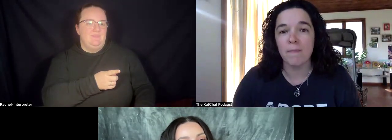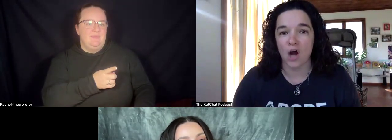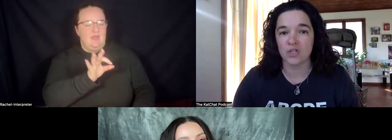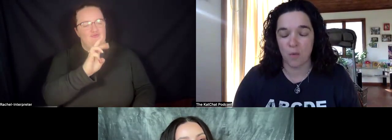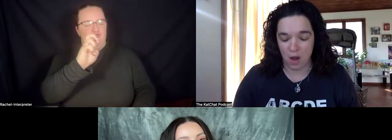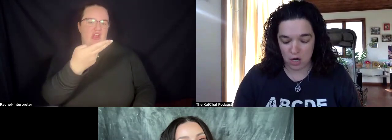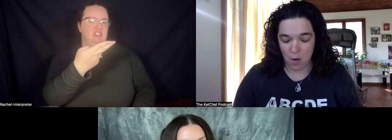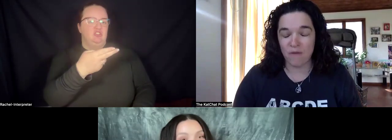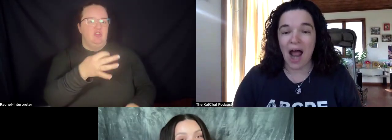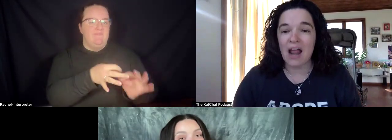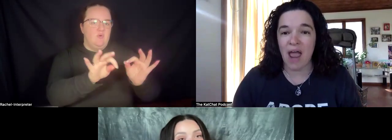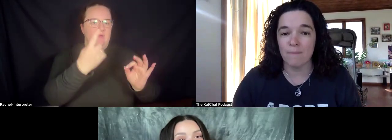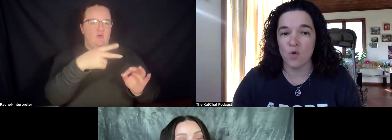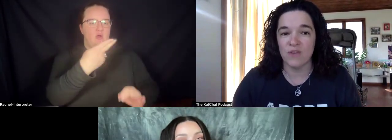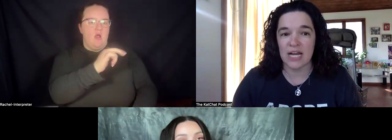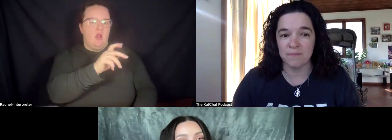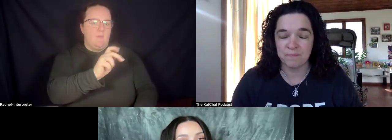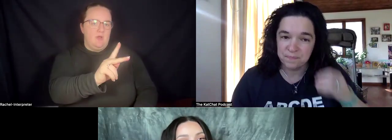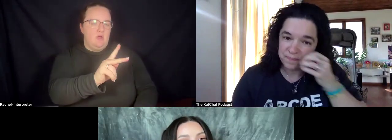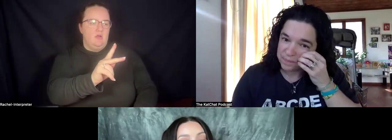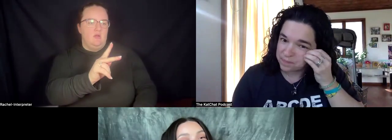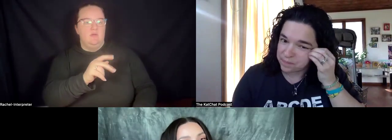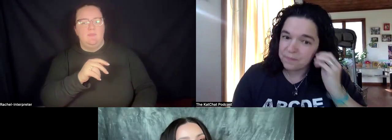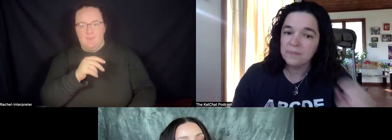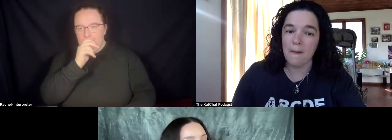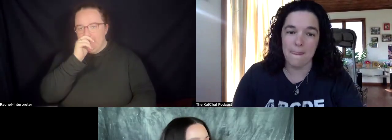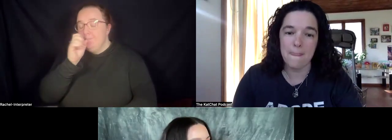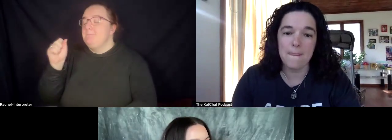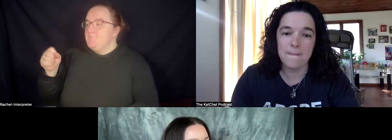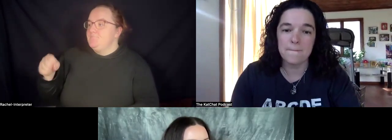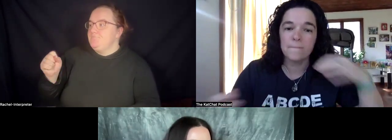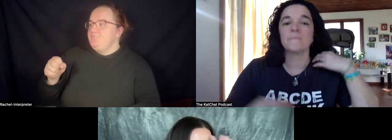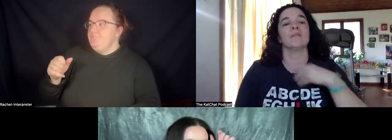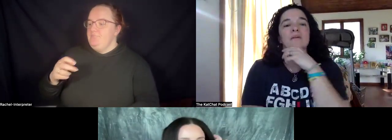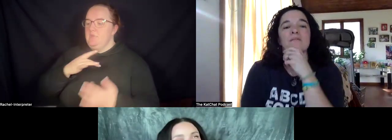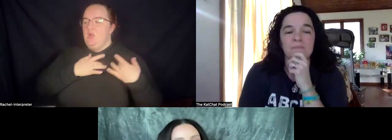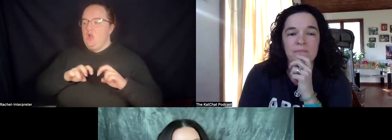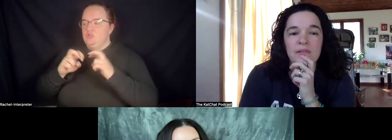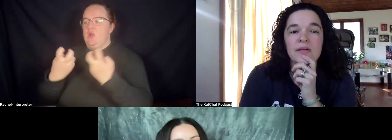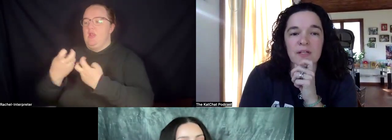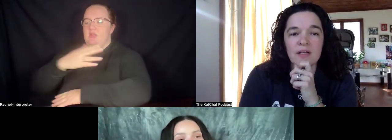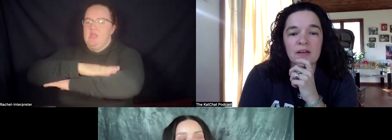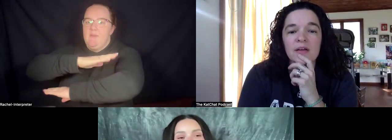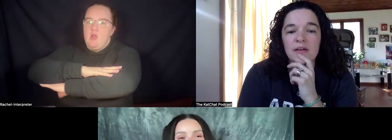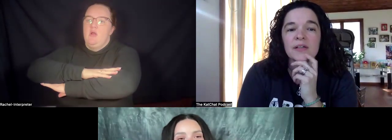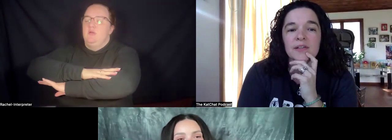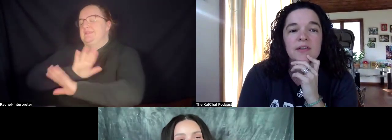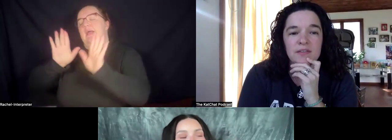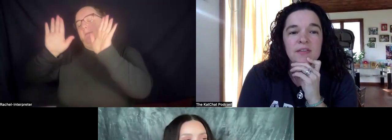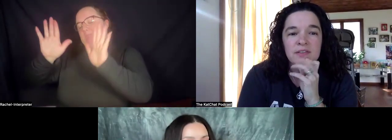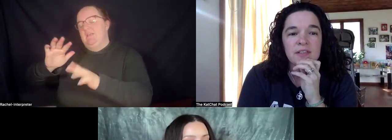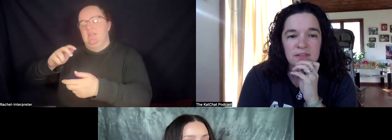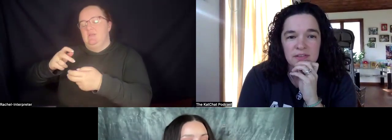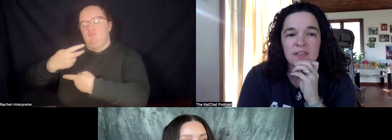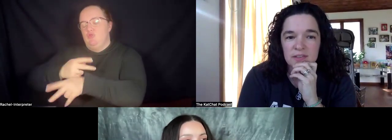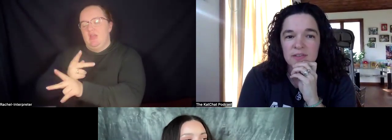for Hallmark to provide that movie. Yeah, Hearts Around the Table, I mean, incredible production.